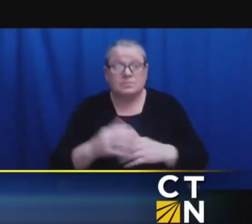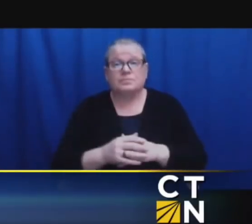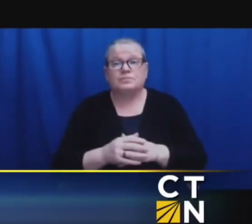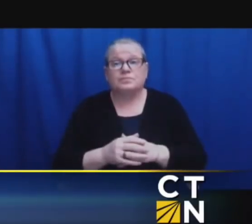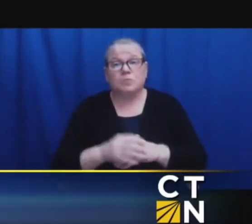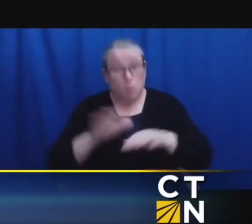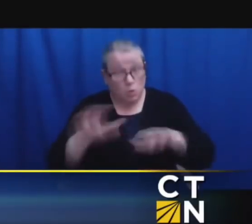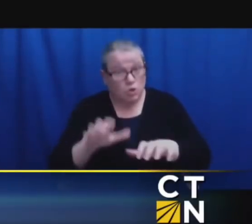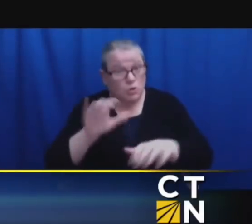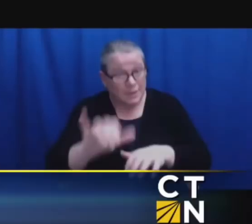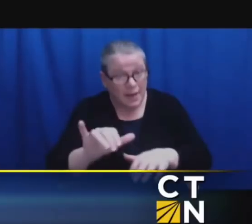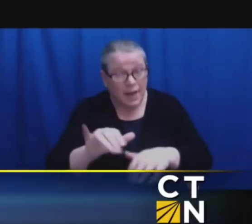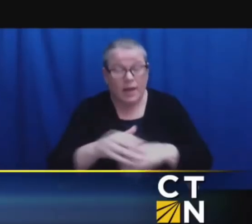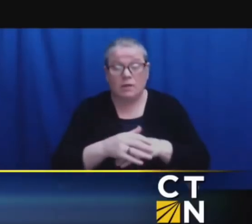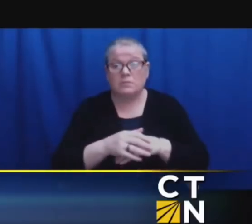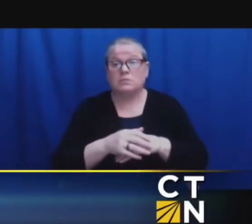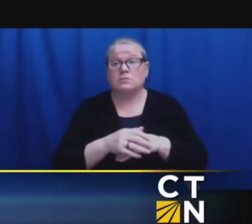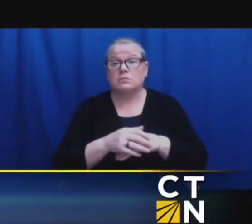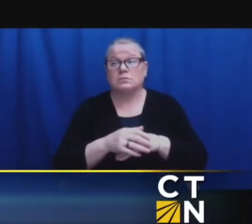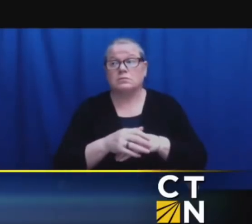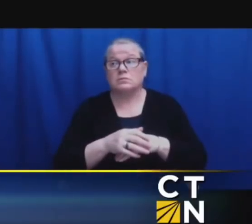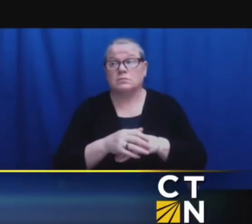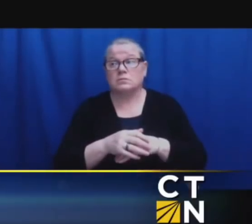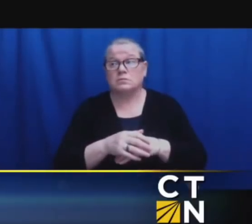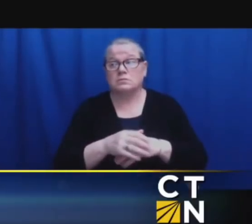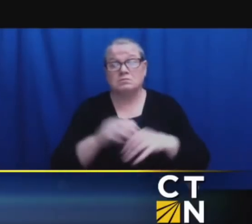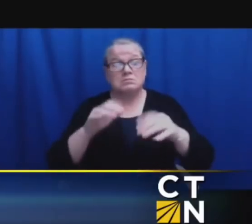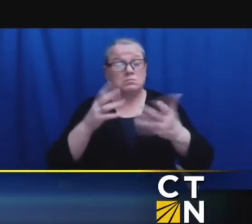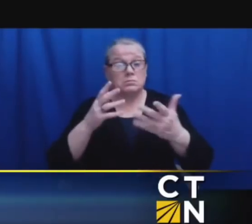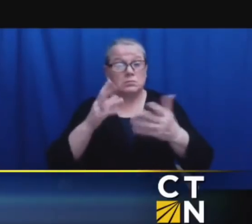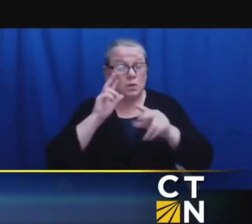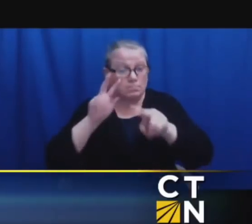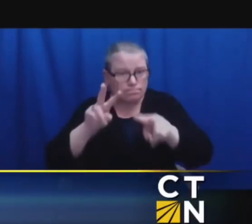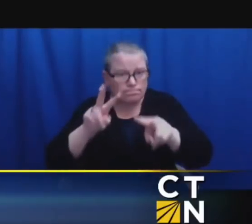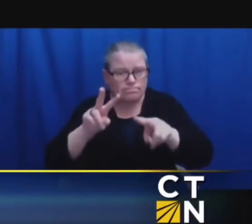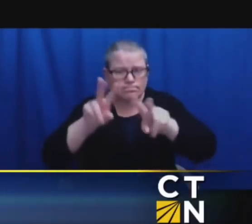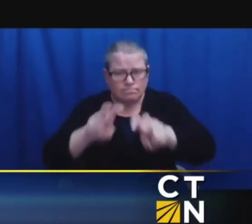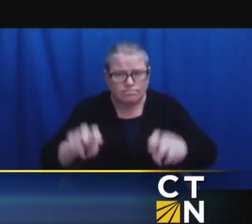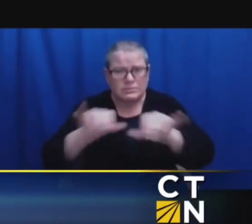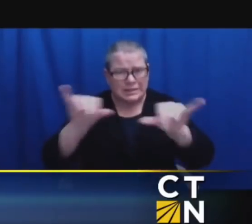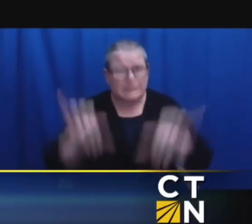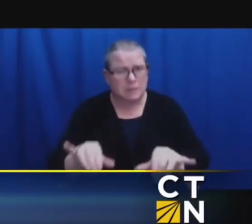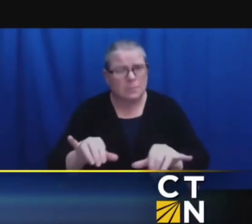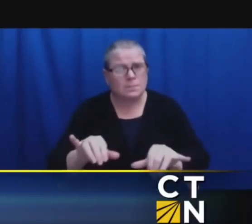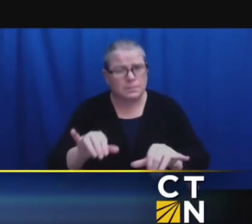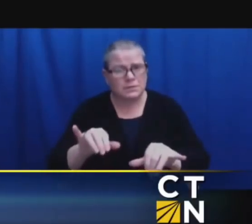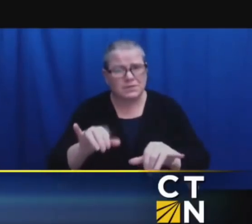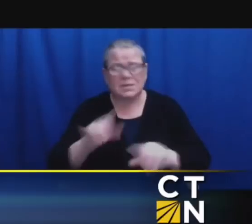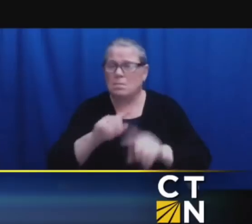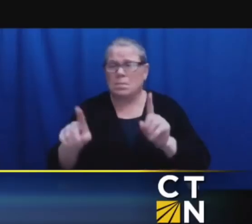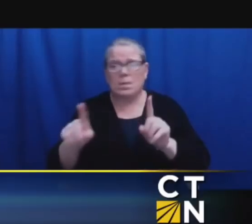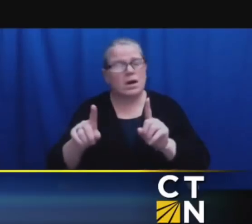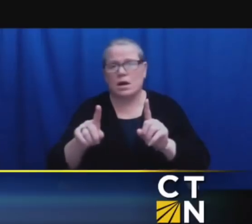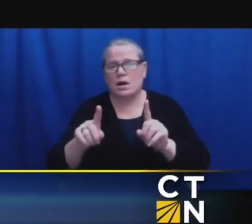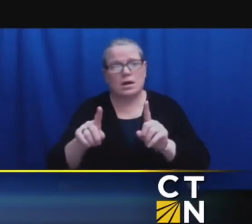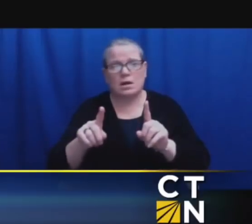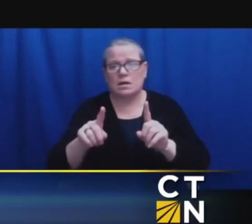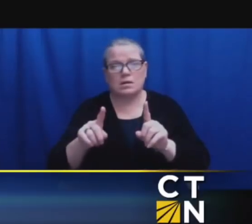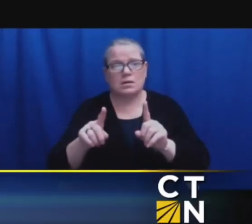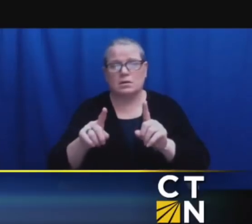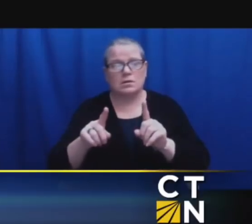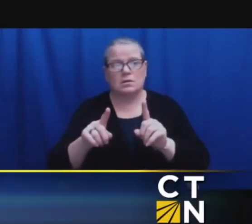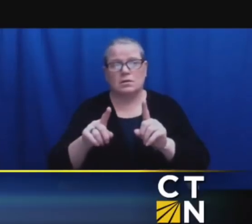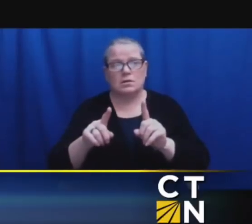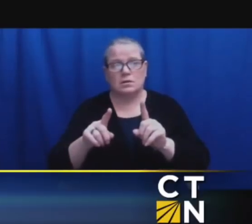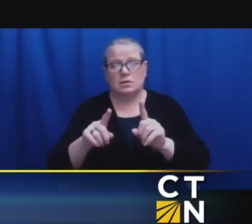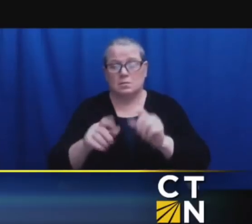have great surveillance systems in place, but we are not at the stage where the majority of the